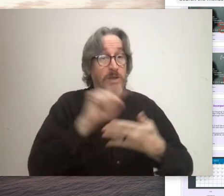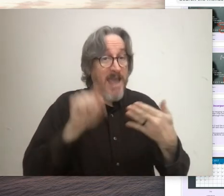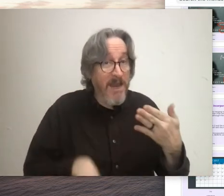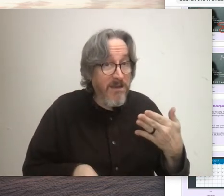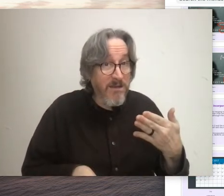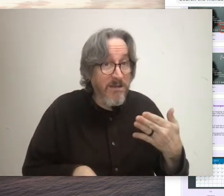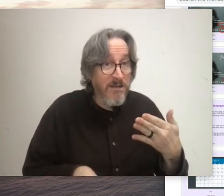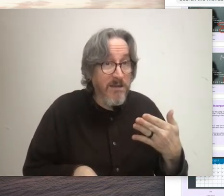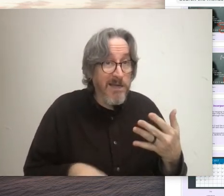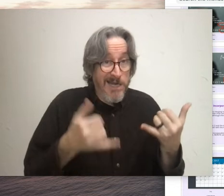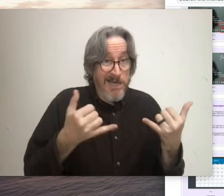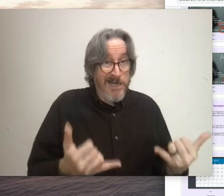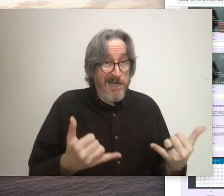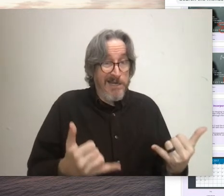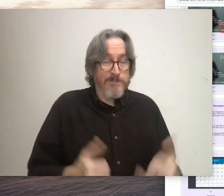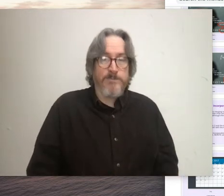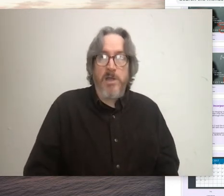this weekend.